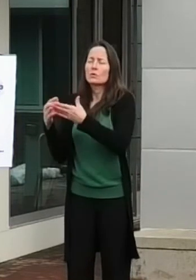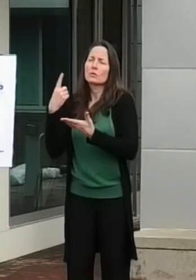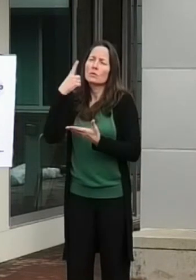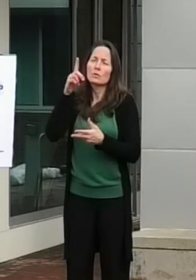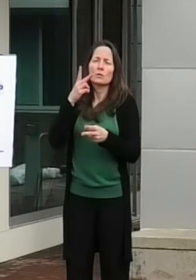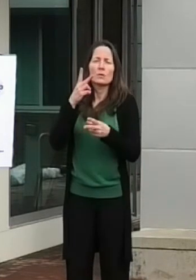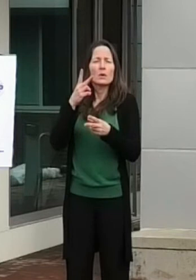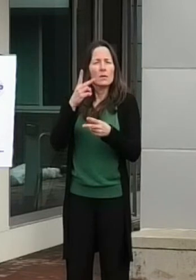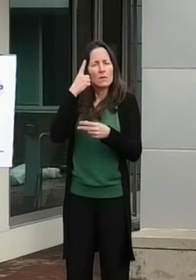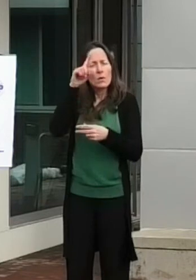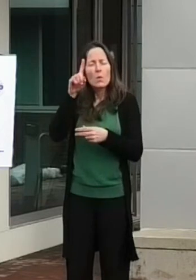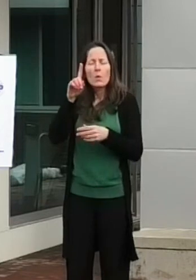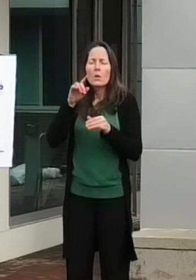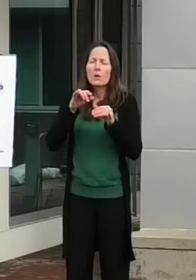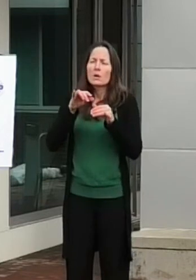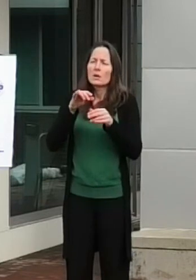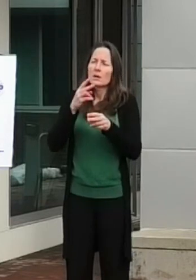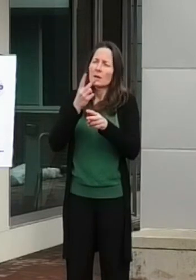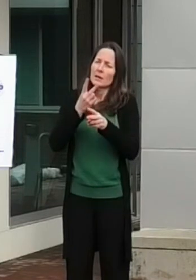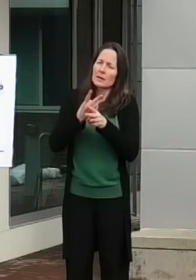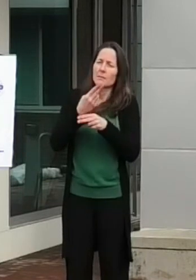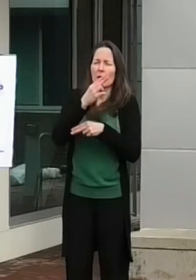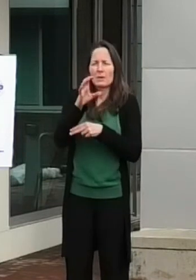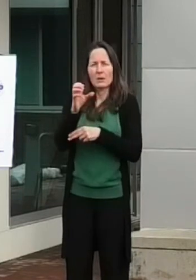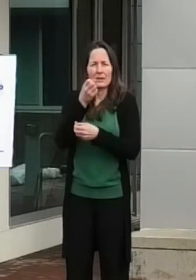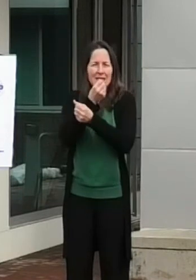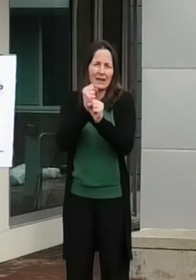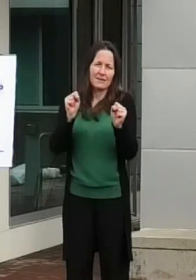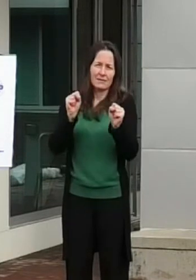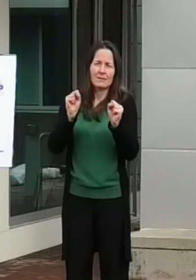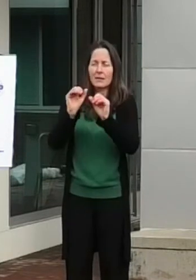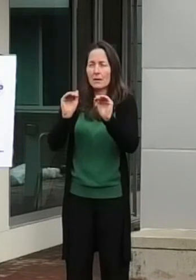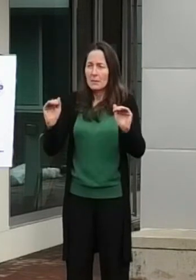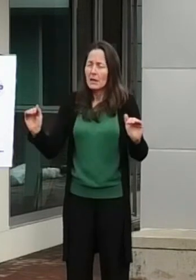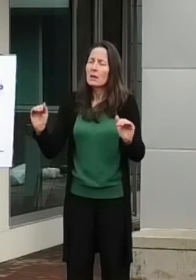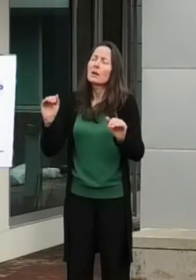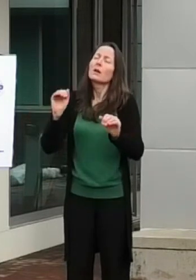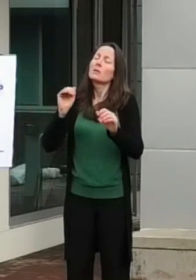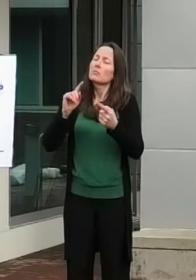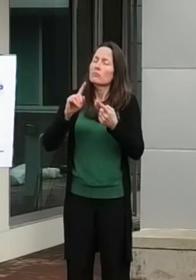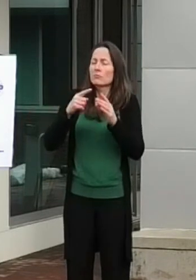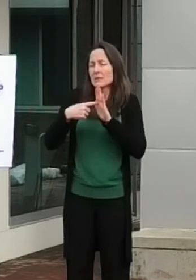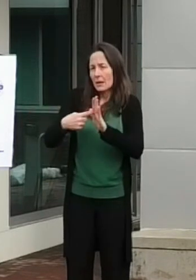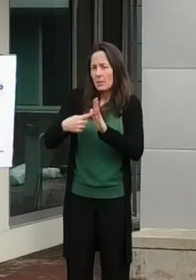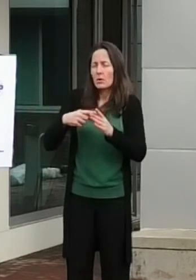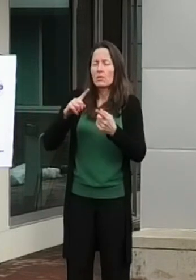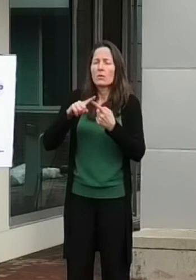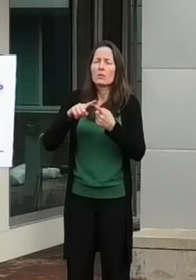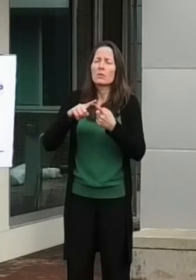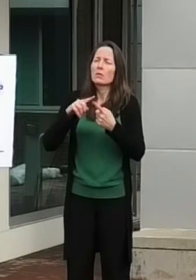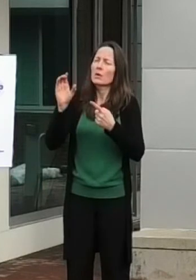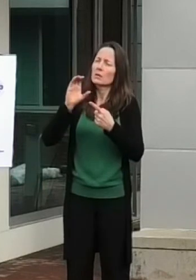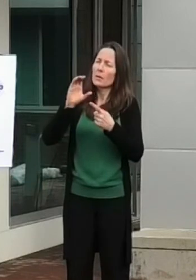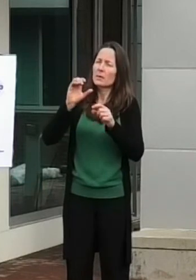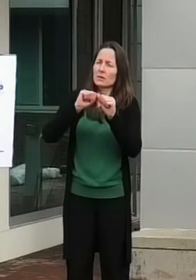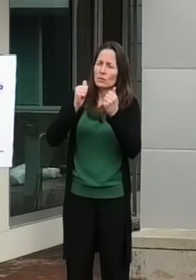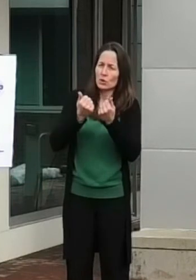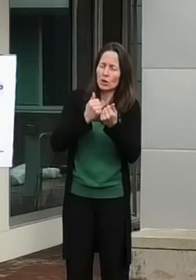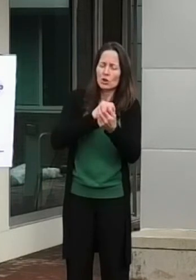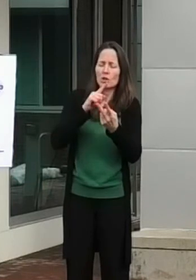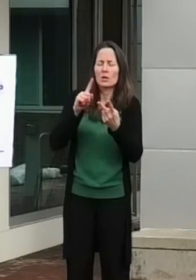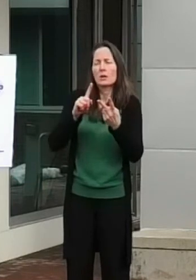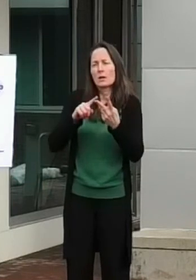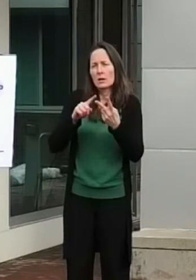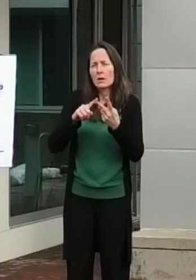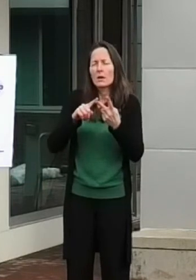campaign, including the COAD, Visit Howard County, the Columbia Association, Howard County Chamber, the Ellicott City Partnership, the Mall in